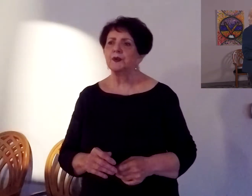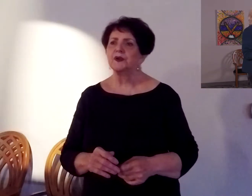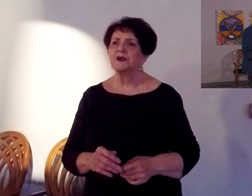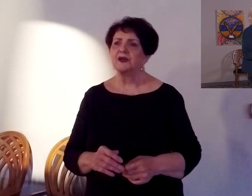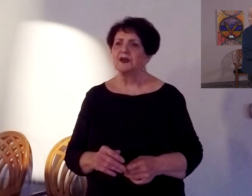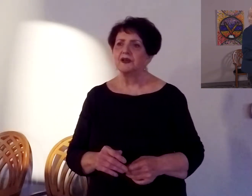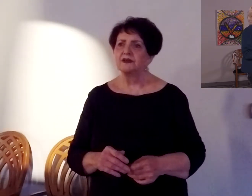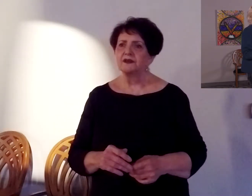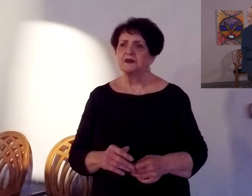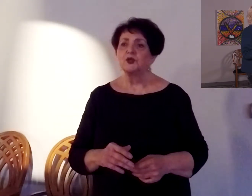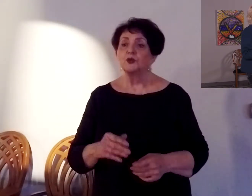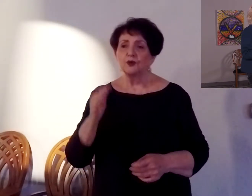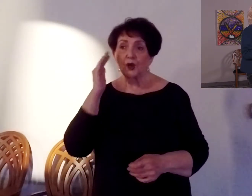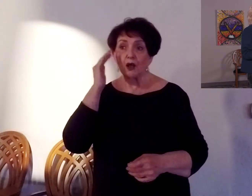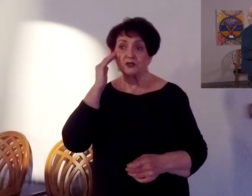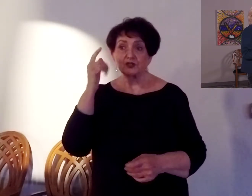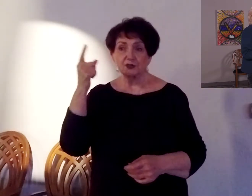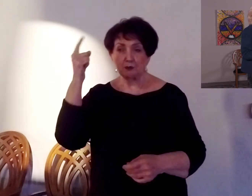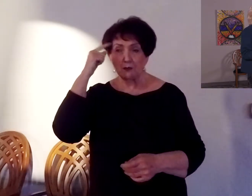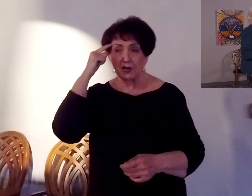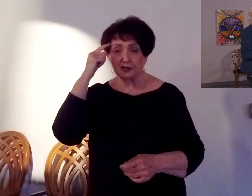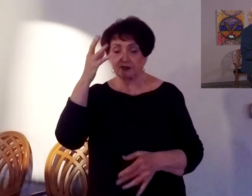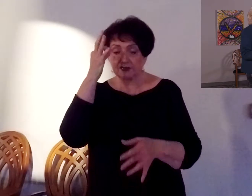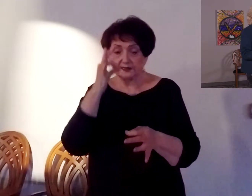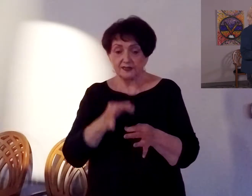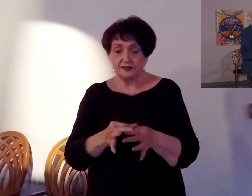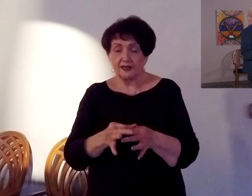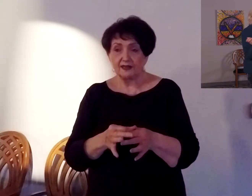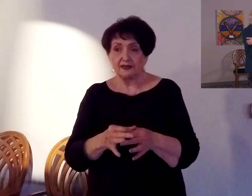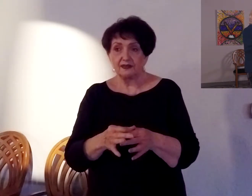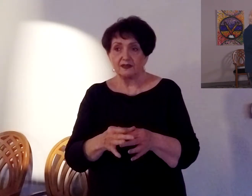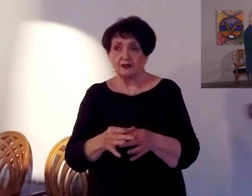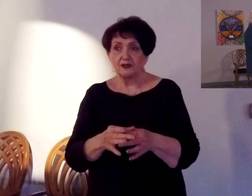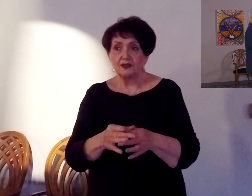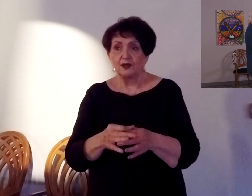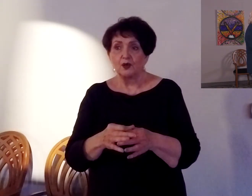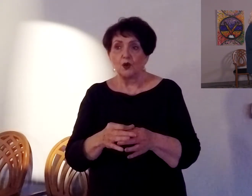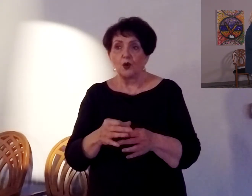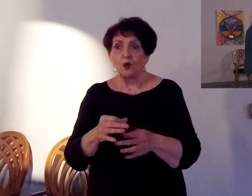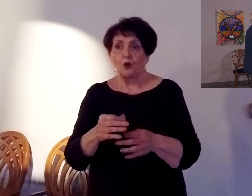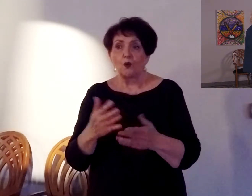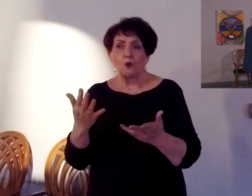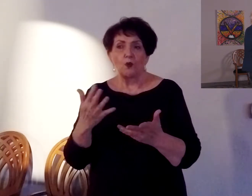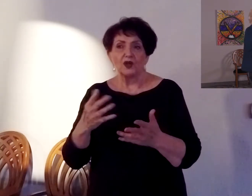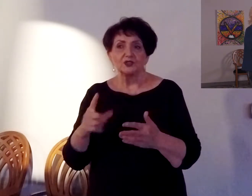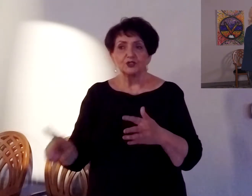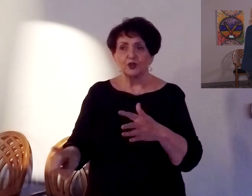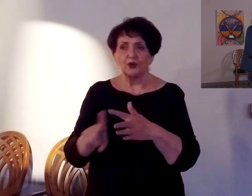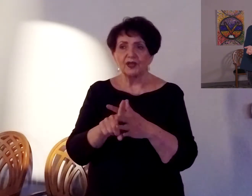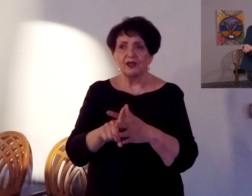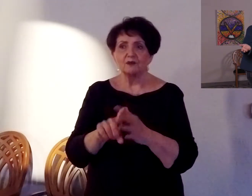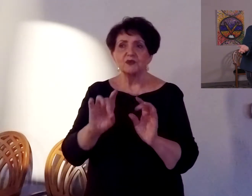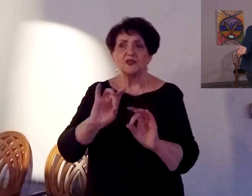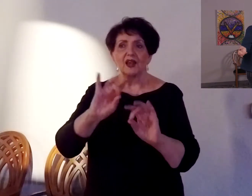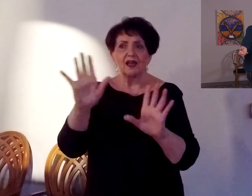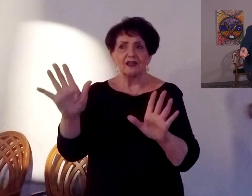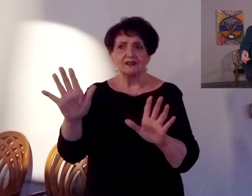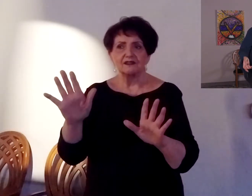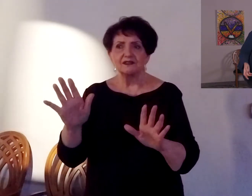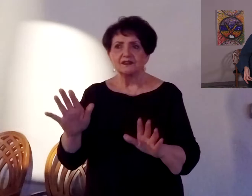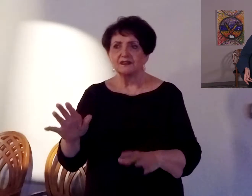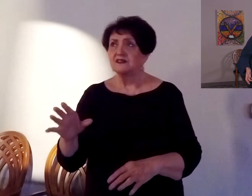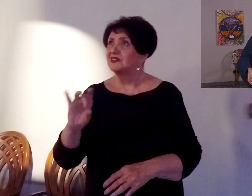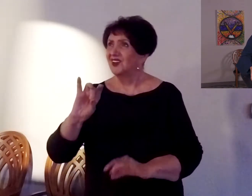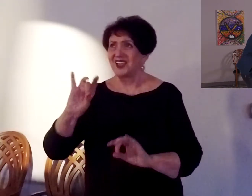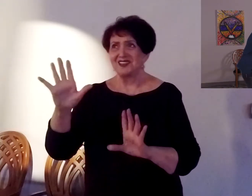is deciding what's going to be in front of that light. That's going to be shining. The light's going to be because the light will shine through anything. It doesn't care. You can put a black